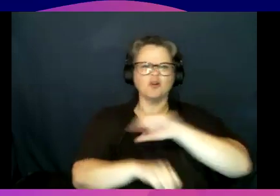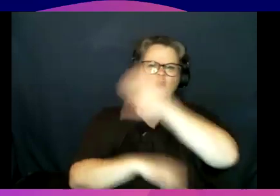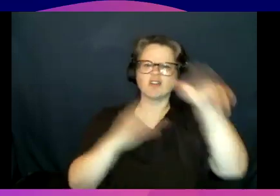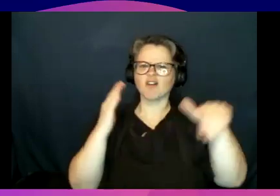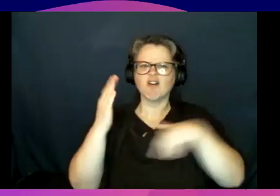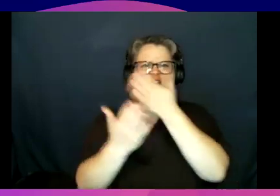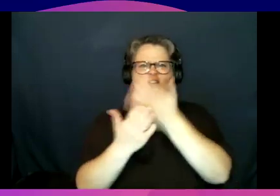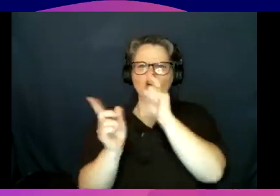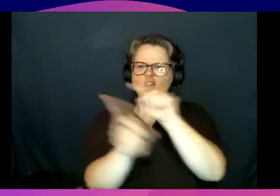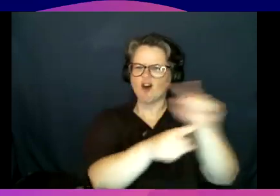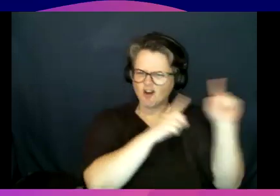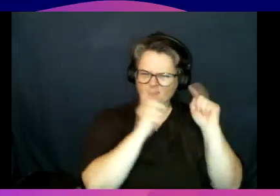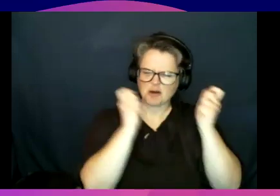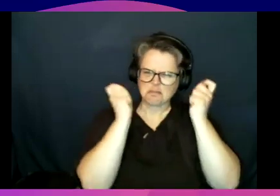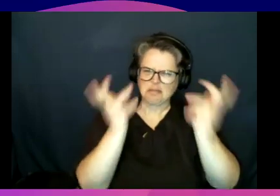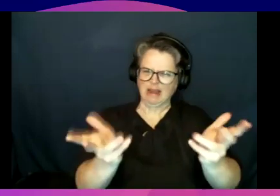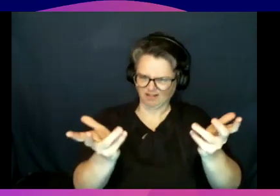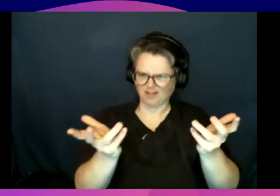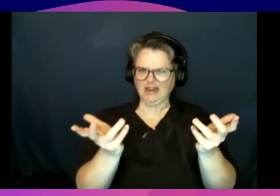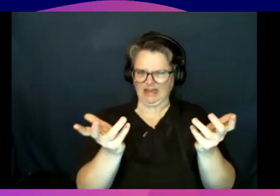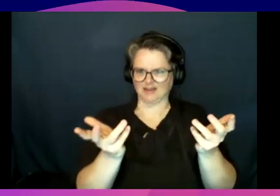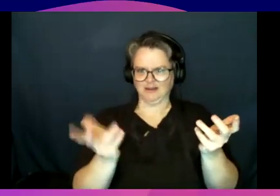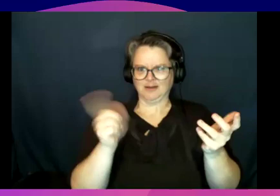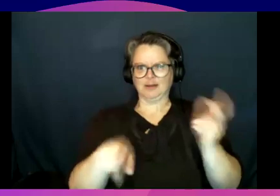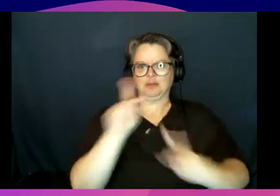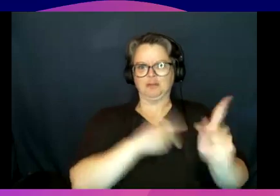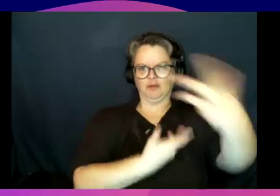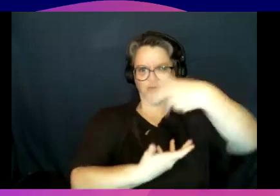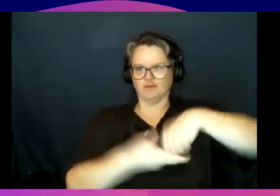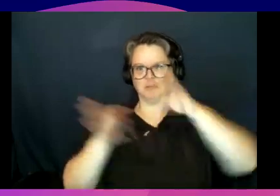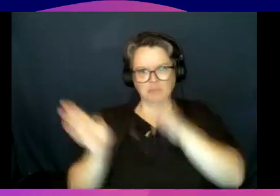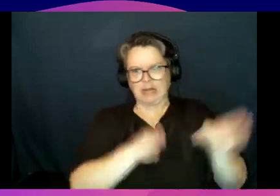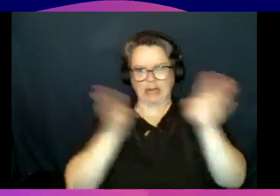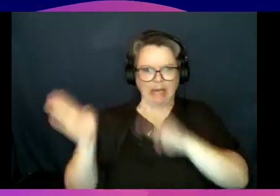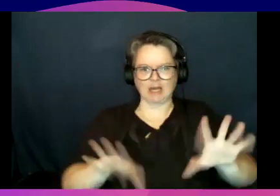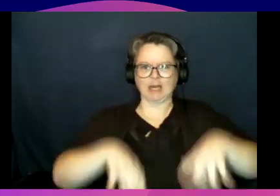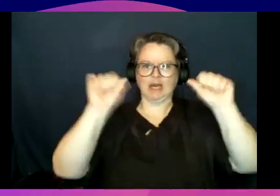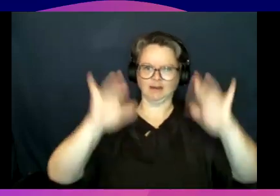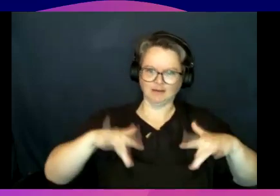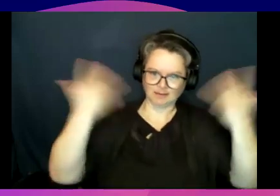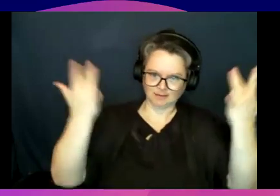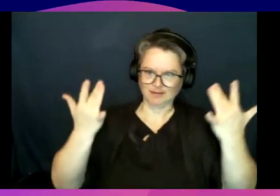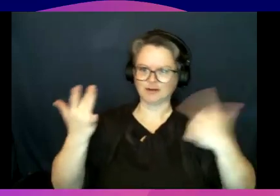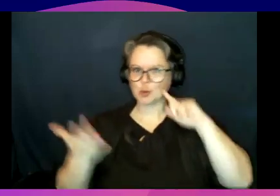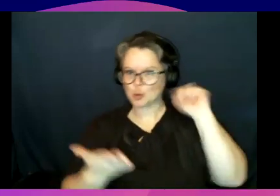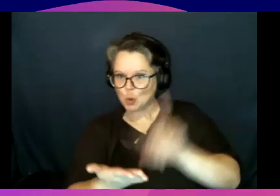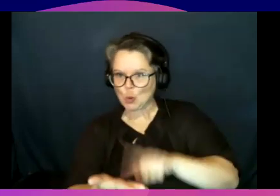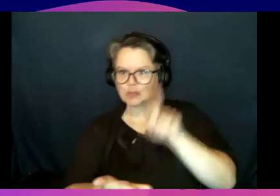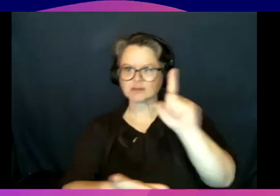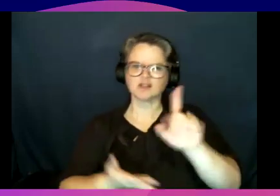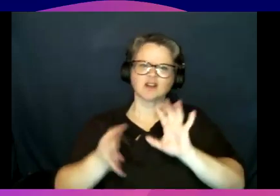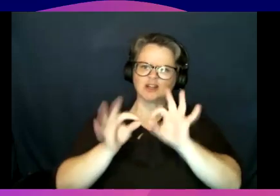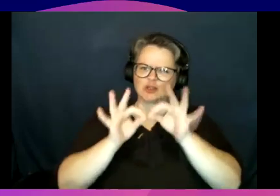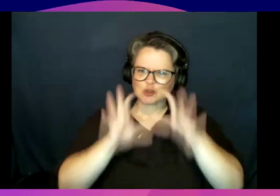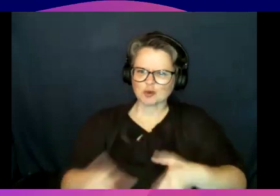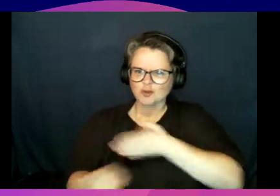gratitude to the interpreters doing excellent work. I will do my best to speak slowly, which is not easy for me. So thank you